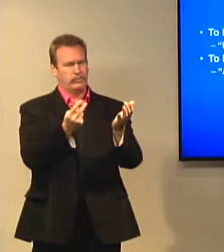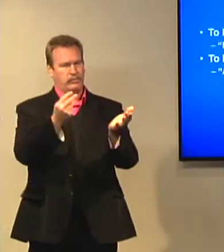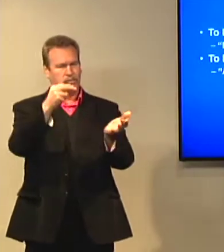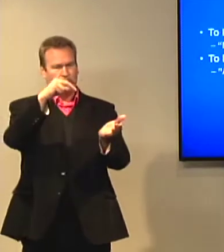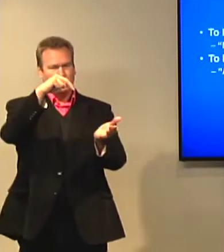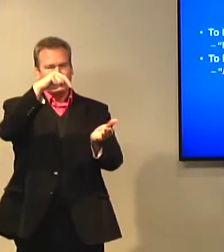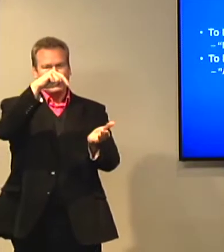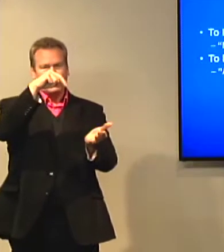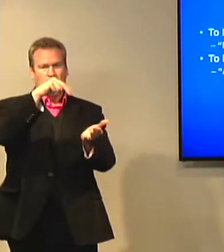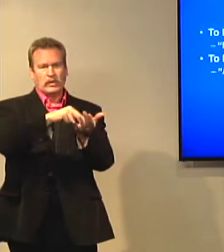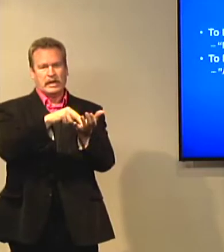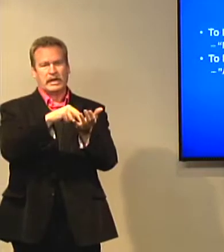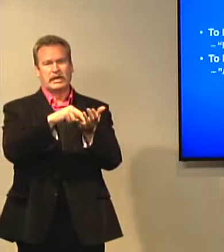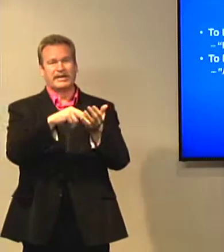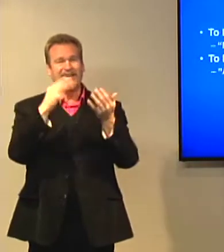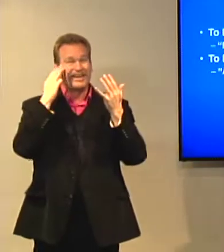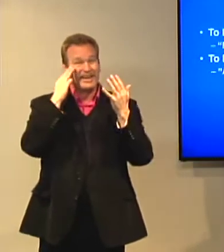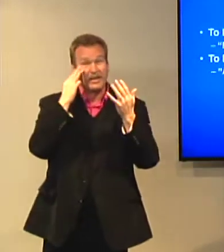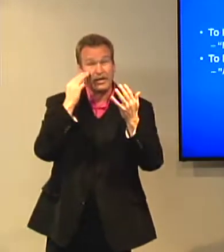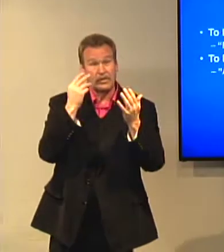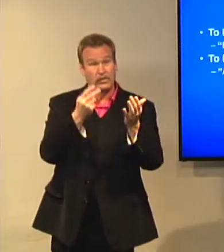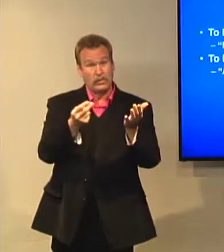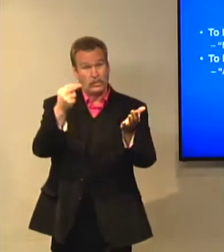experience resurrection power.